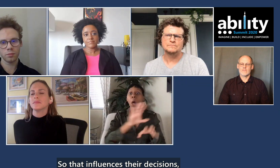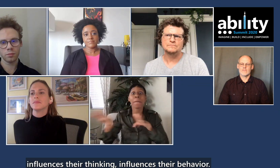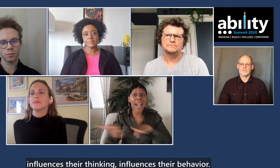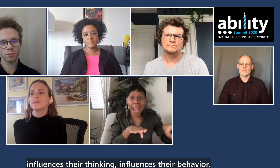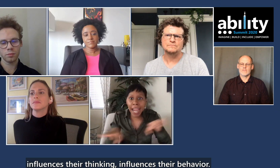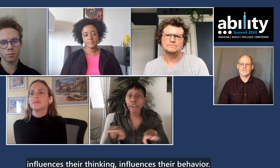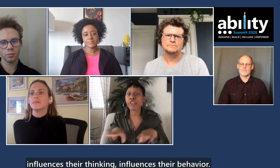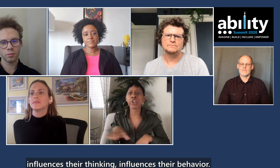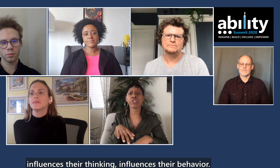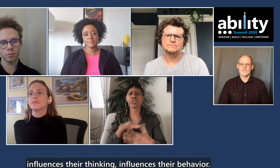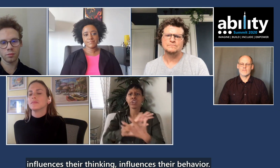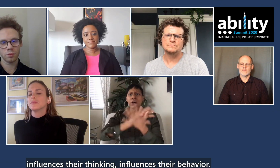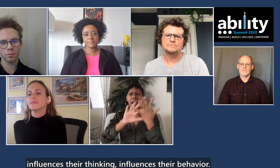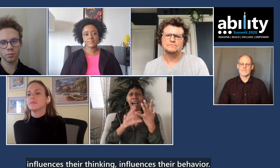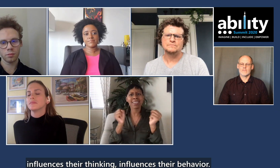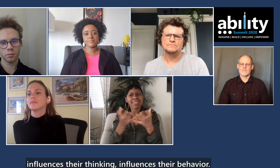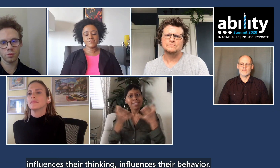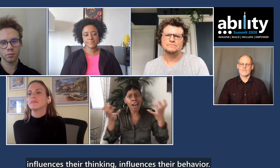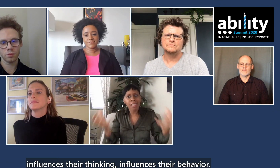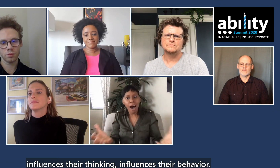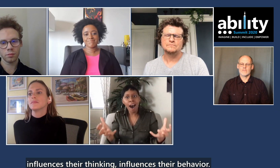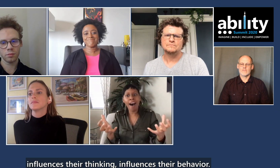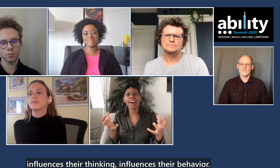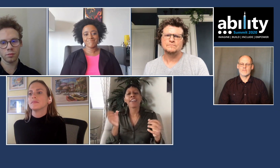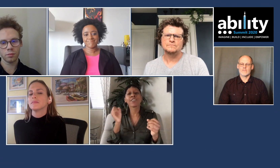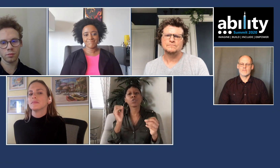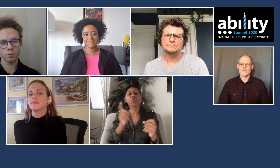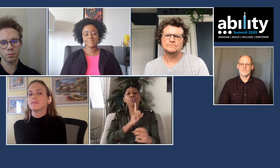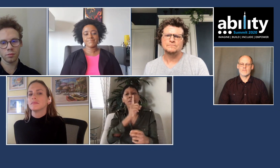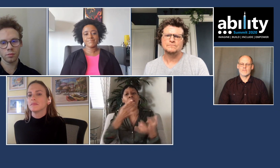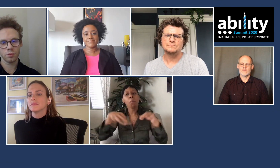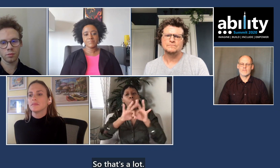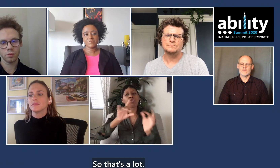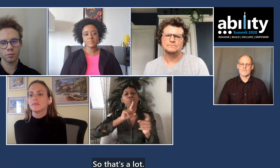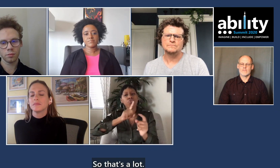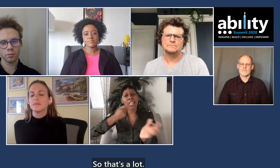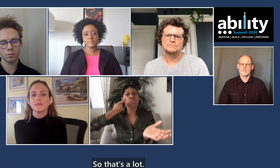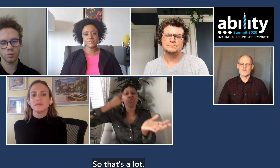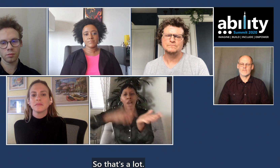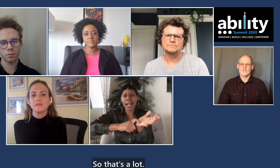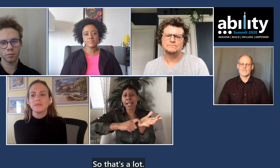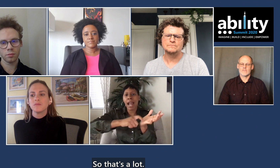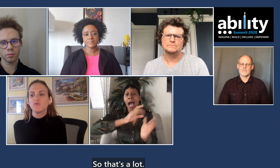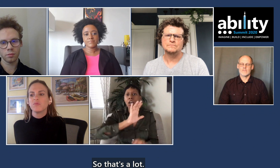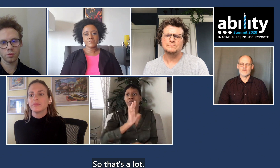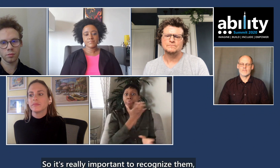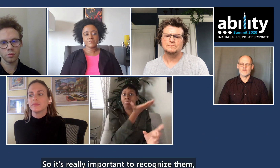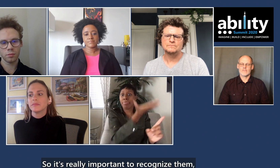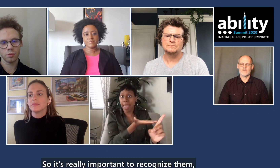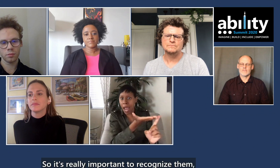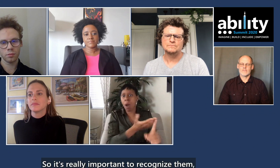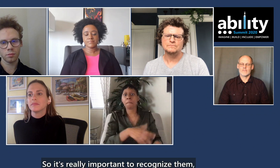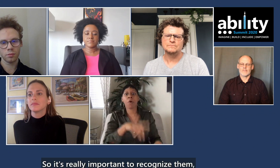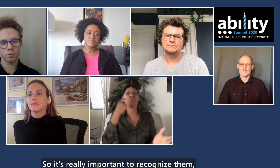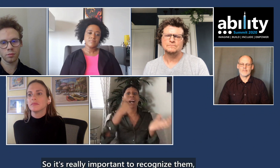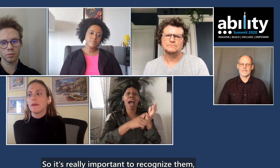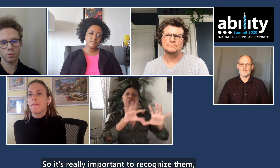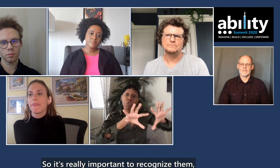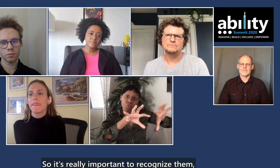their thinking, influences their behavior. So that's a lot. So it's really important to